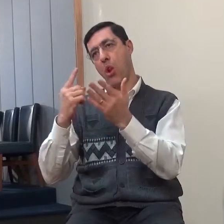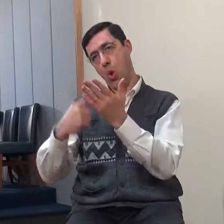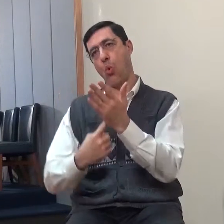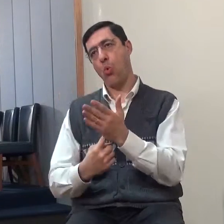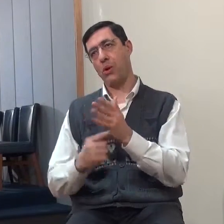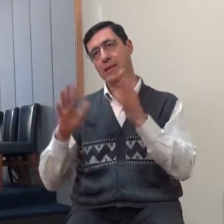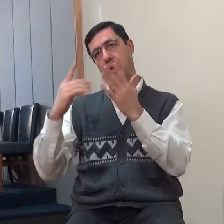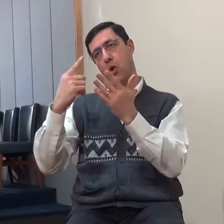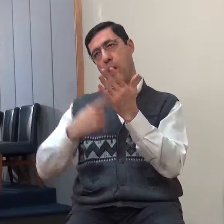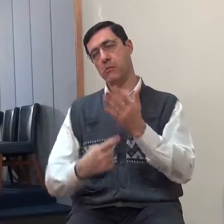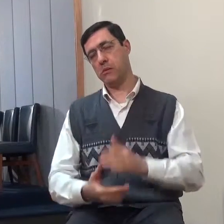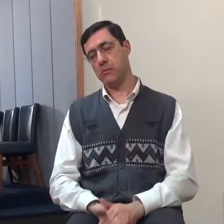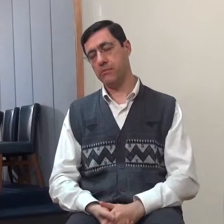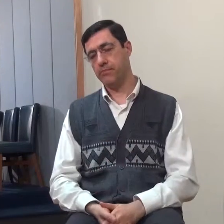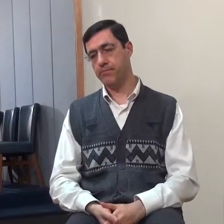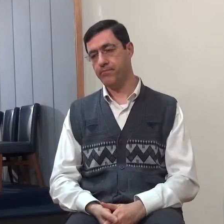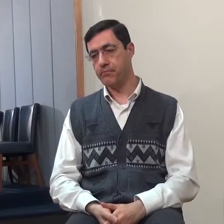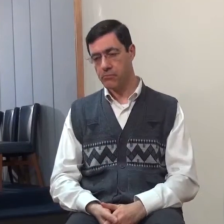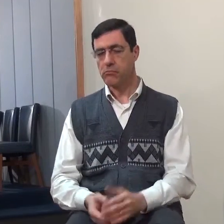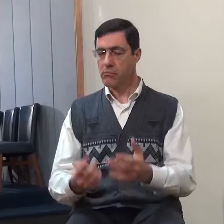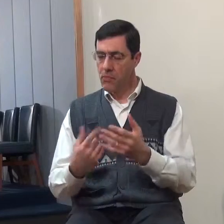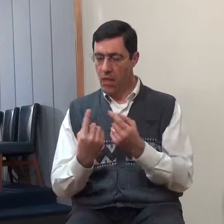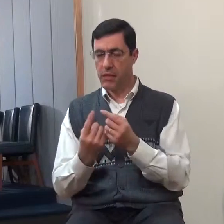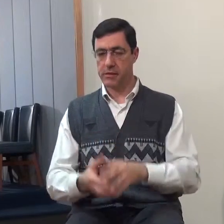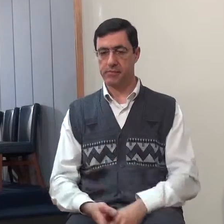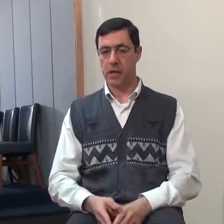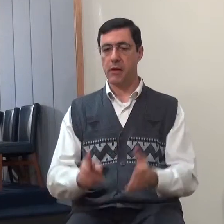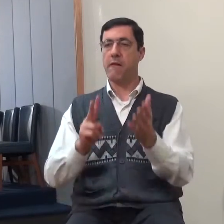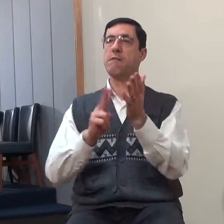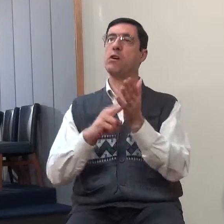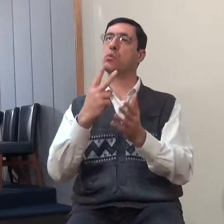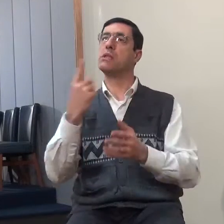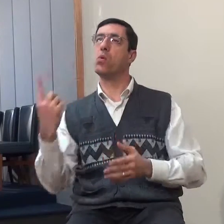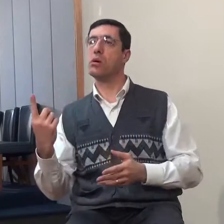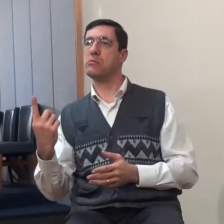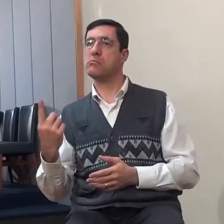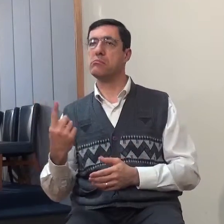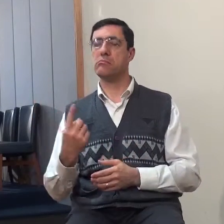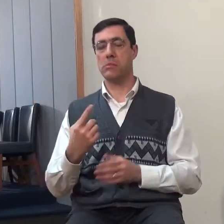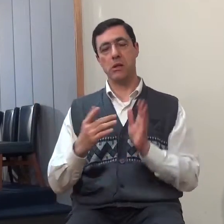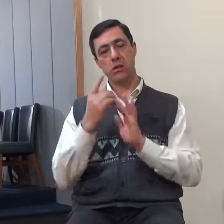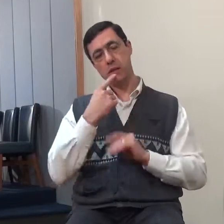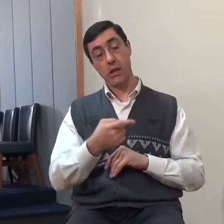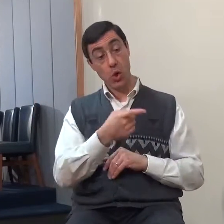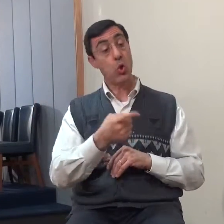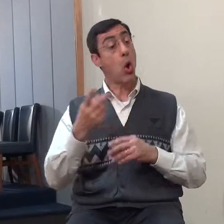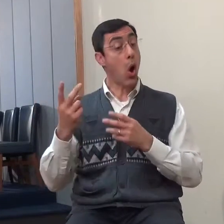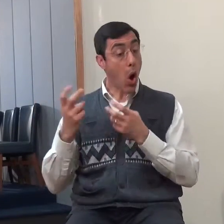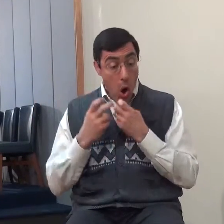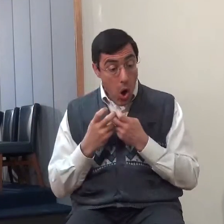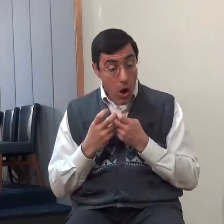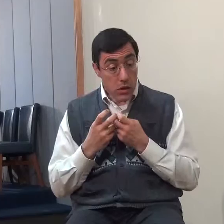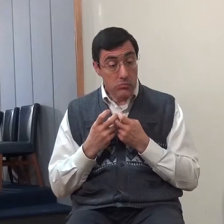over one or two very quickly. Verse 21, ye have heard that it was said by them of old time, thou shalt